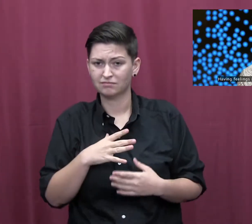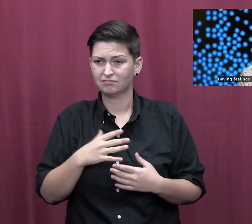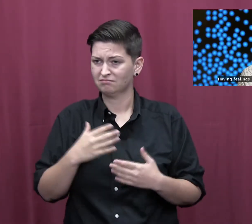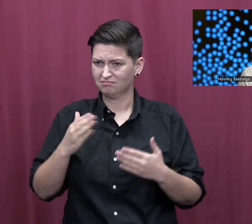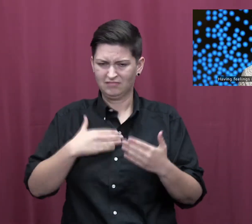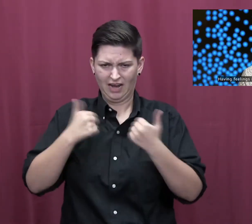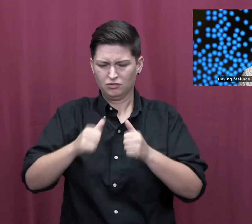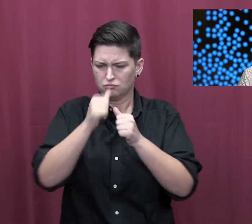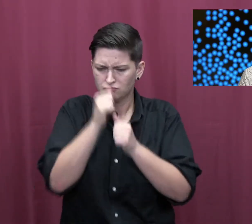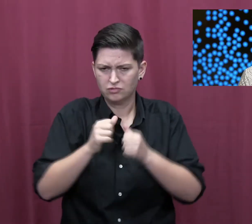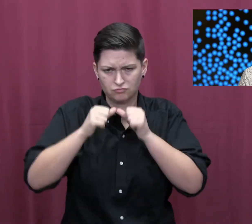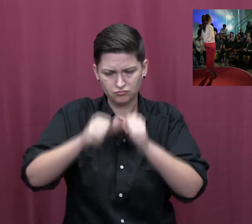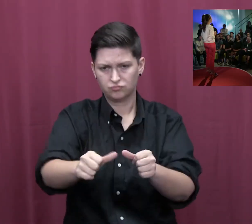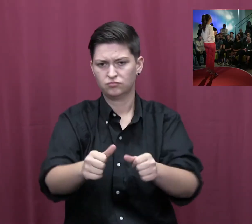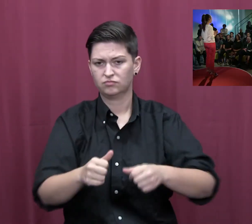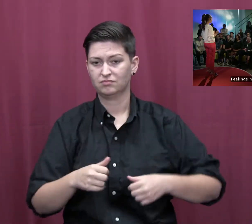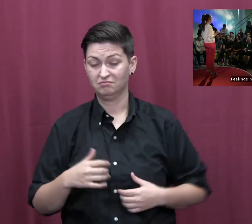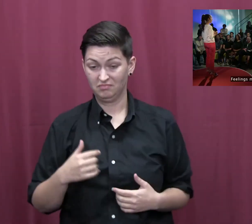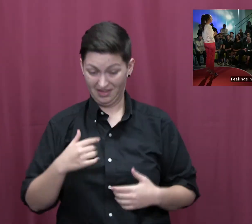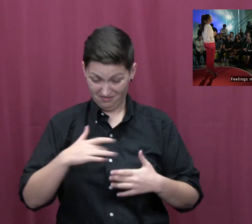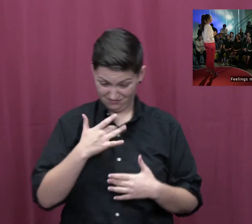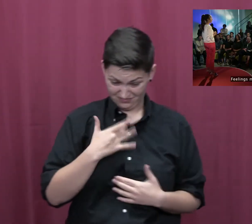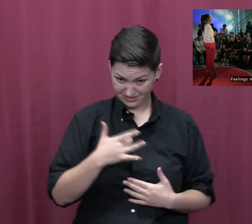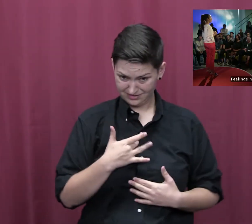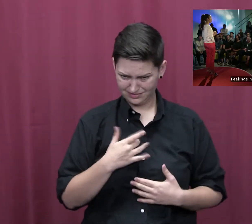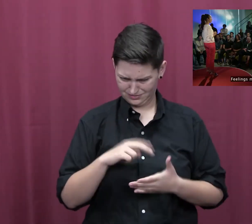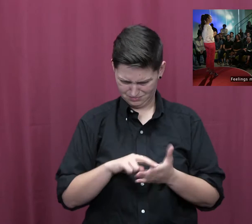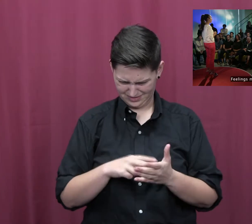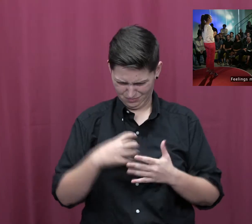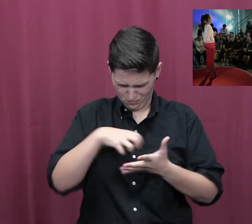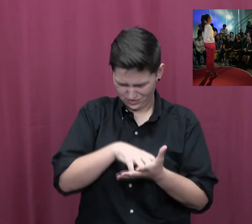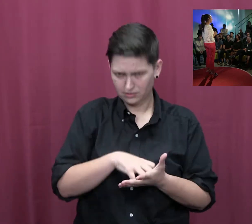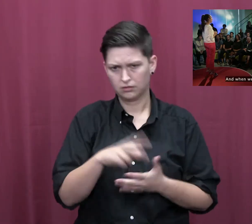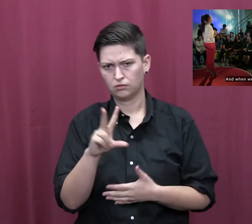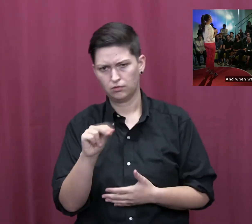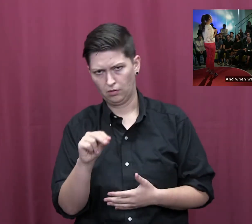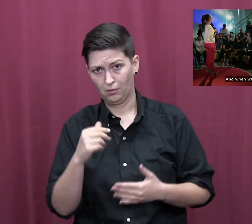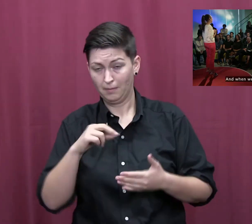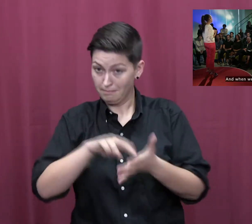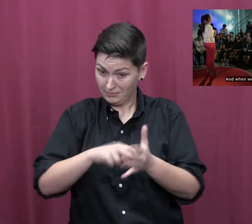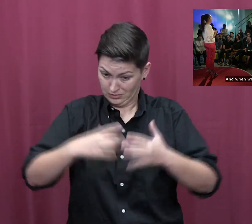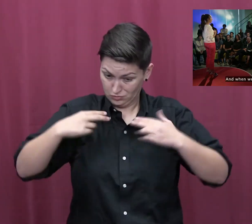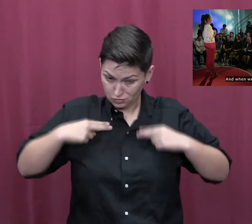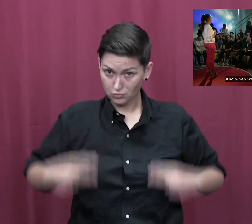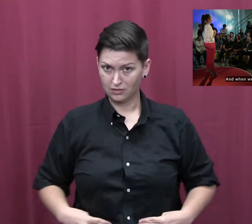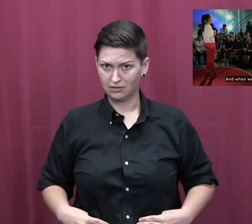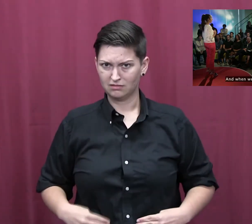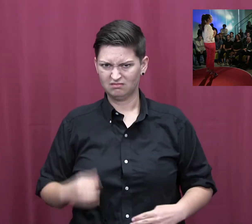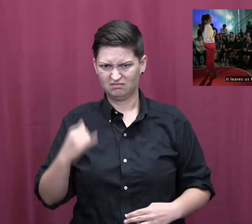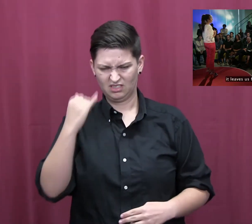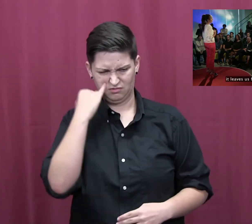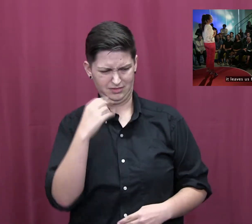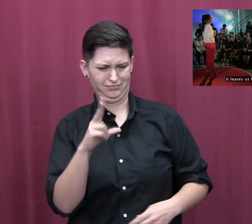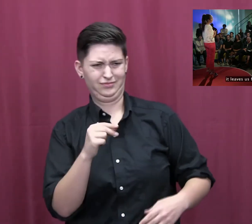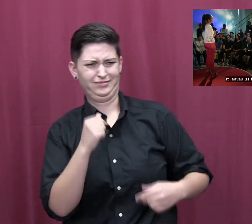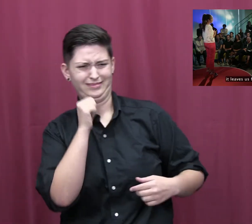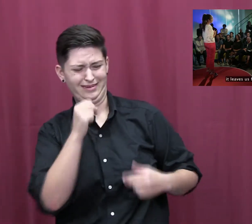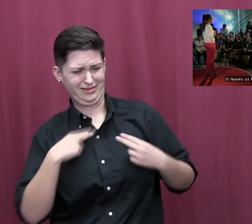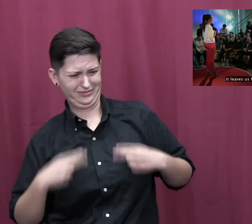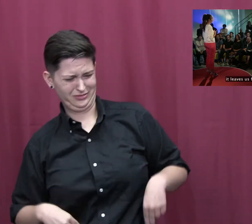sign of weakness. Feelings mean we're human. And when we deny our humanity, it leaves